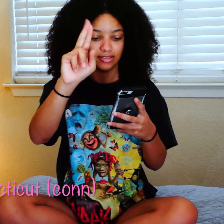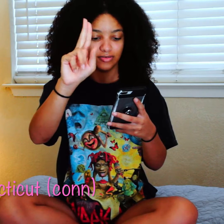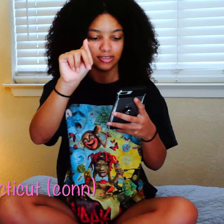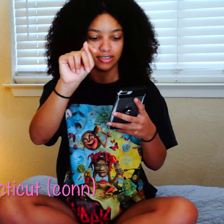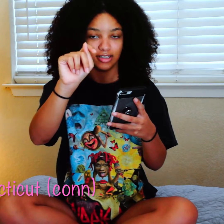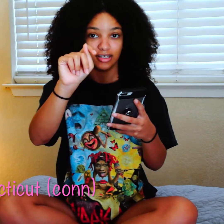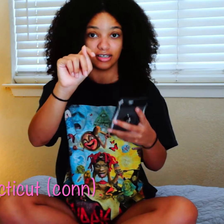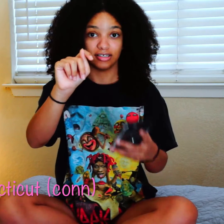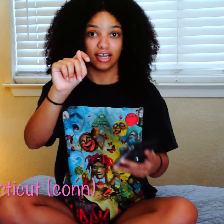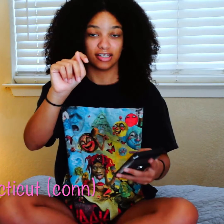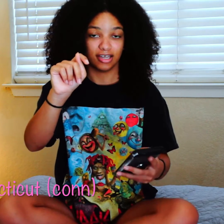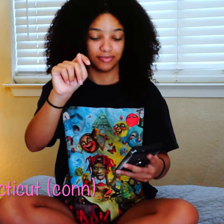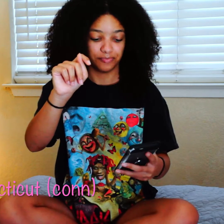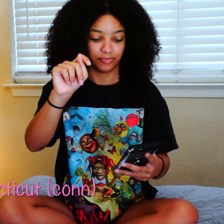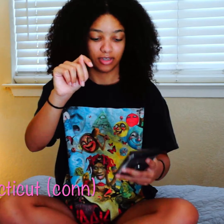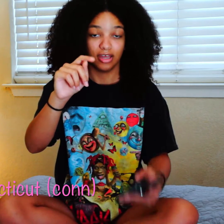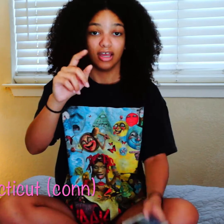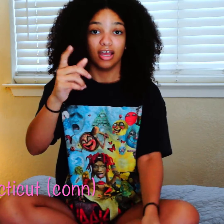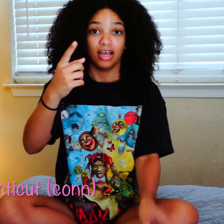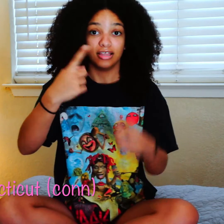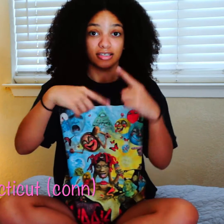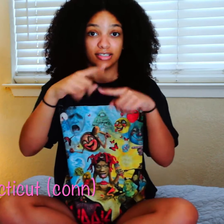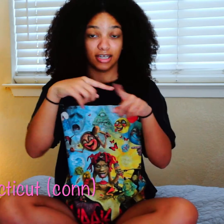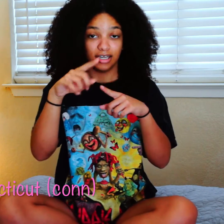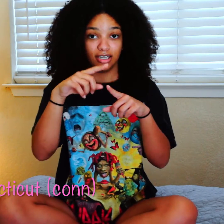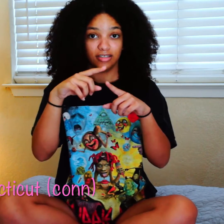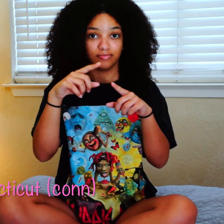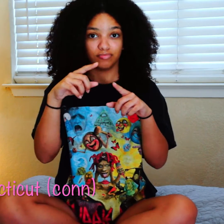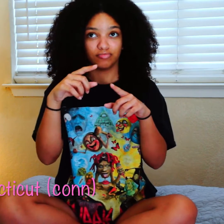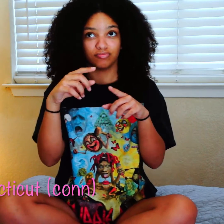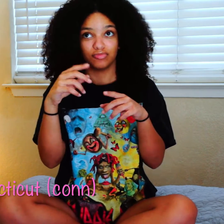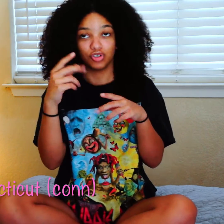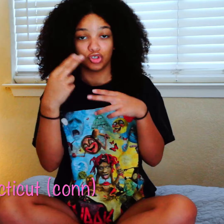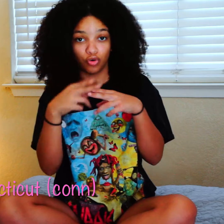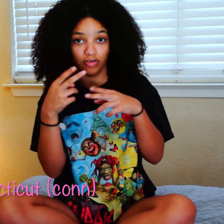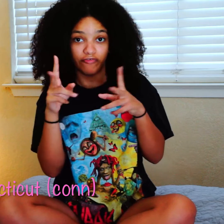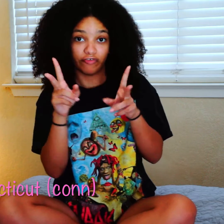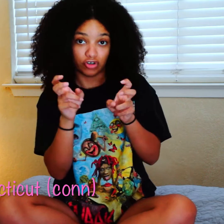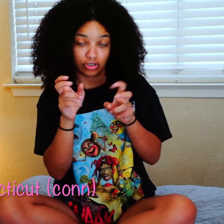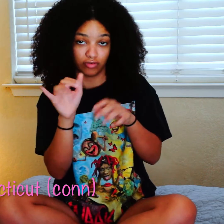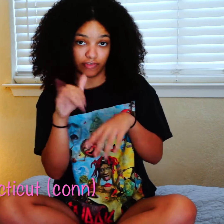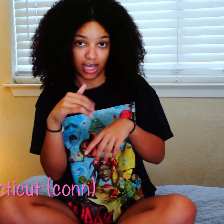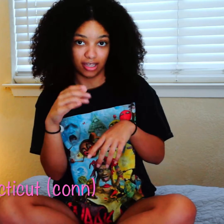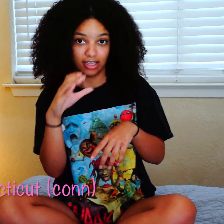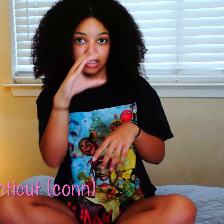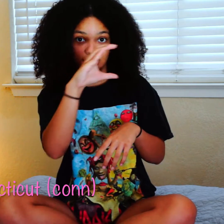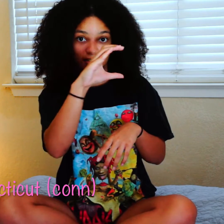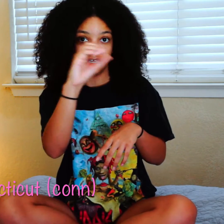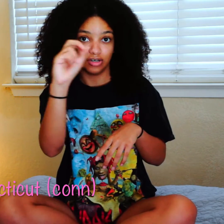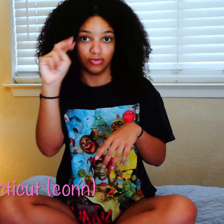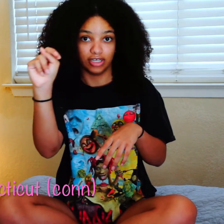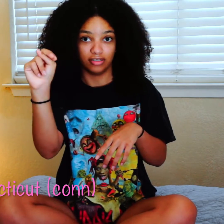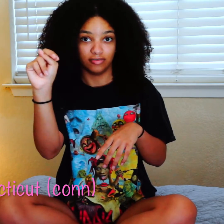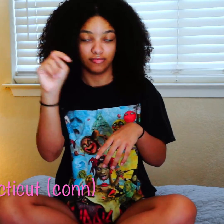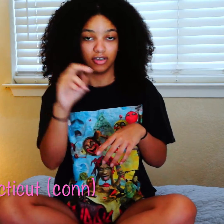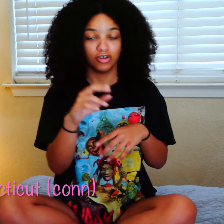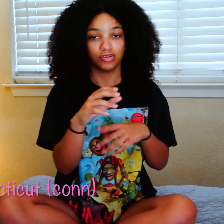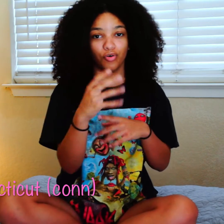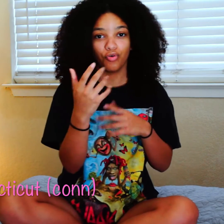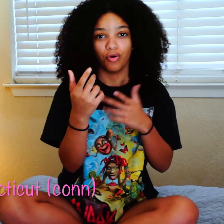C-O-N-N-E-C-T-I-C-U-T. Connecticut. And the sign shortened version of that is C-O-N. So